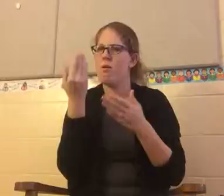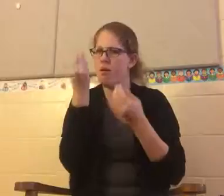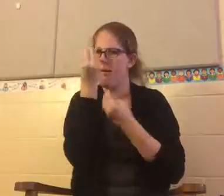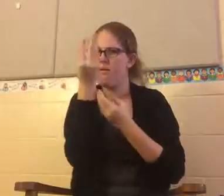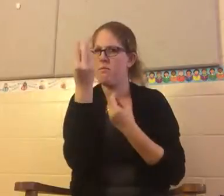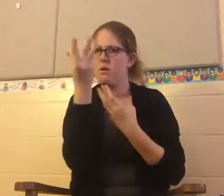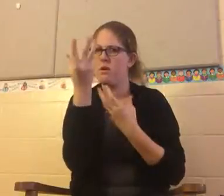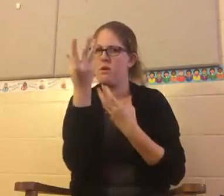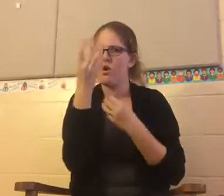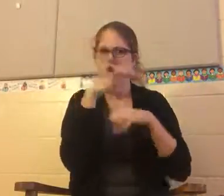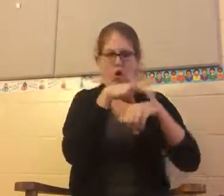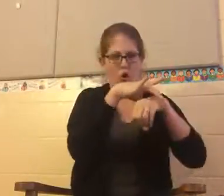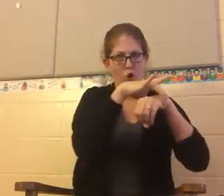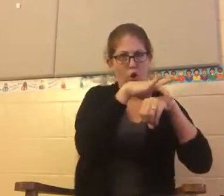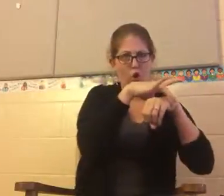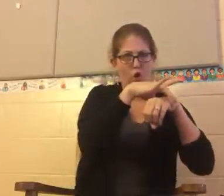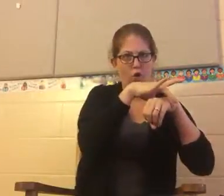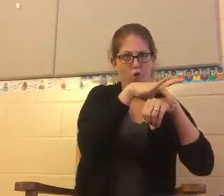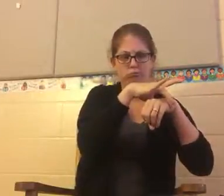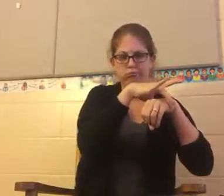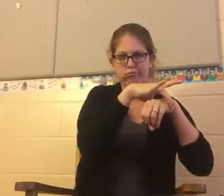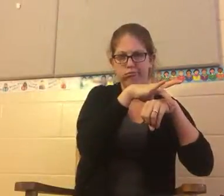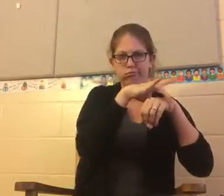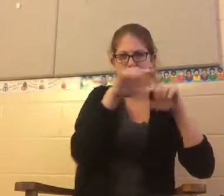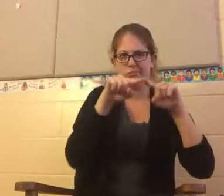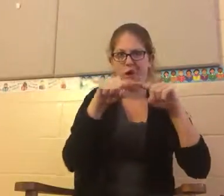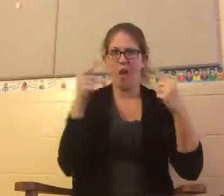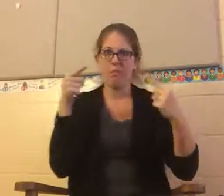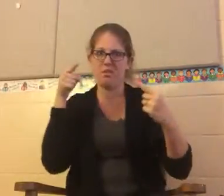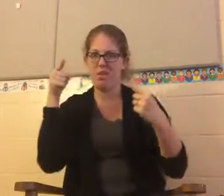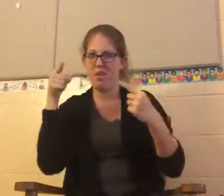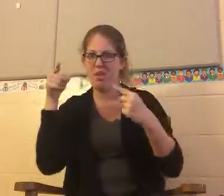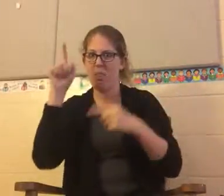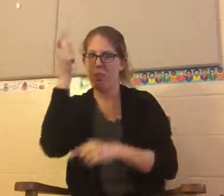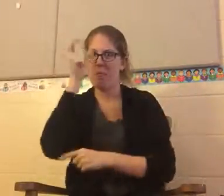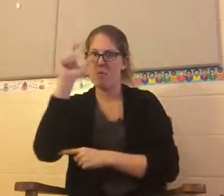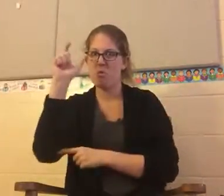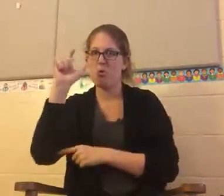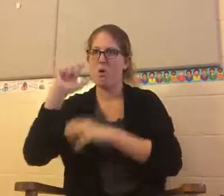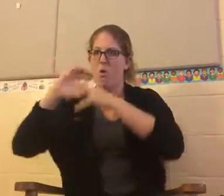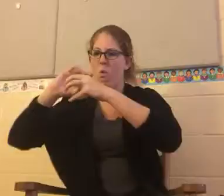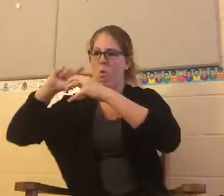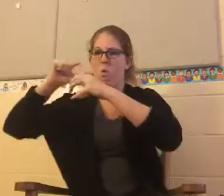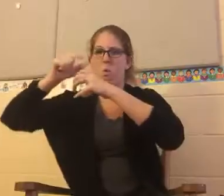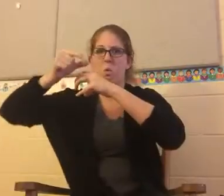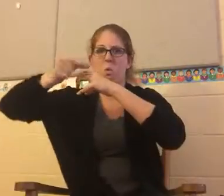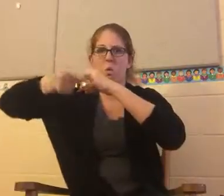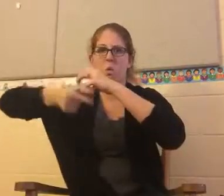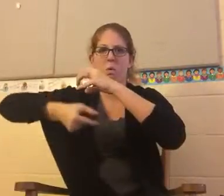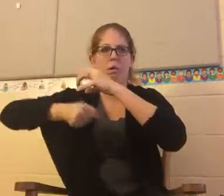Unlike Earth, the moon has no atmosphere. There is not a protective bubble of air around the moon.